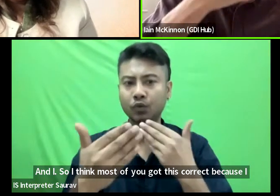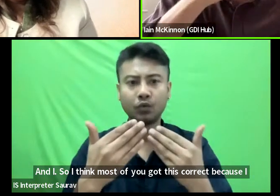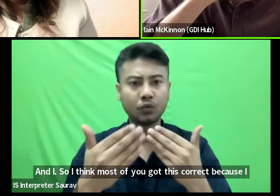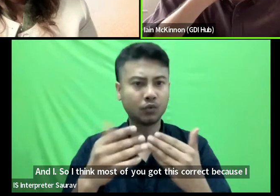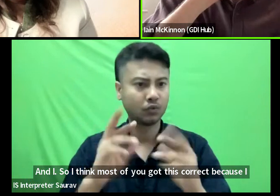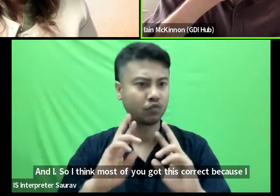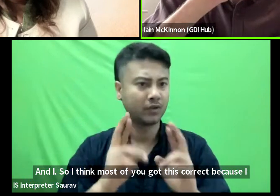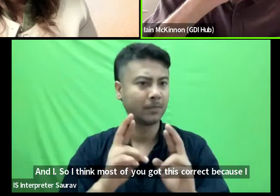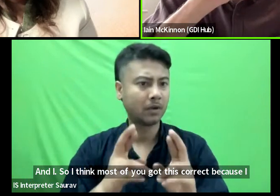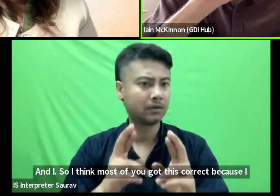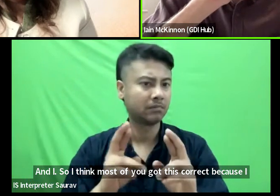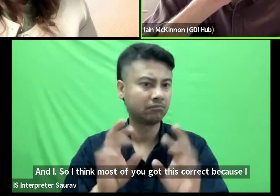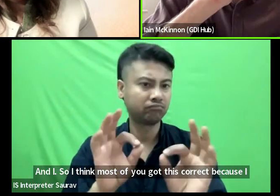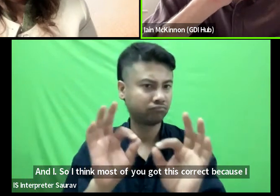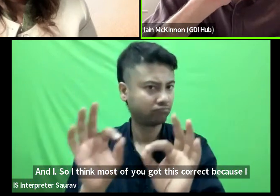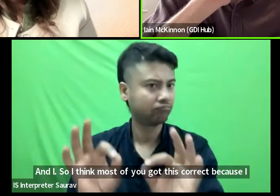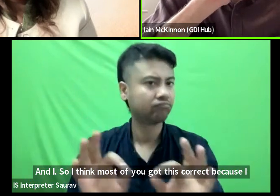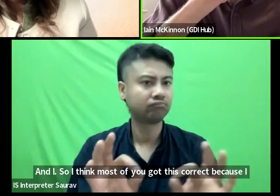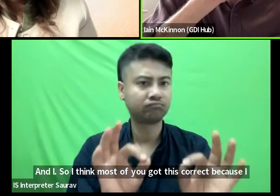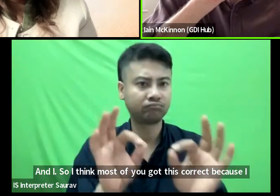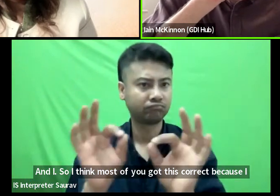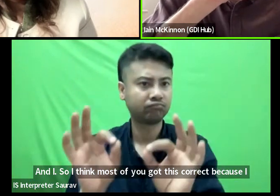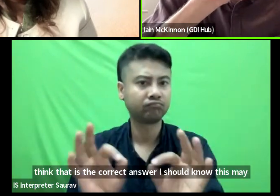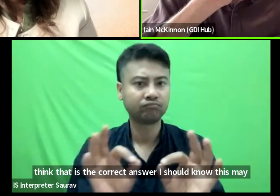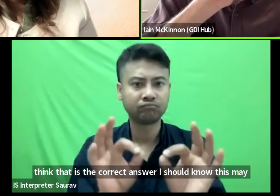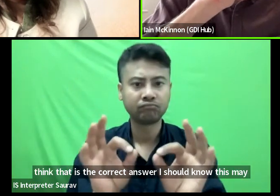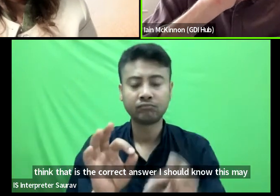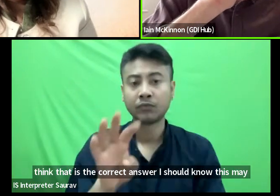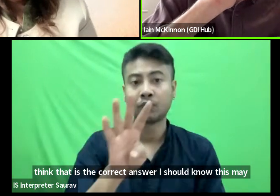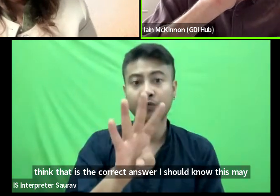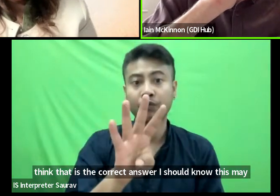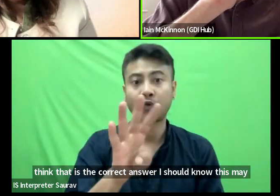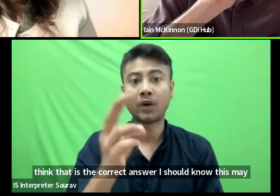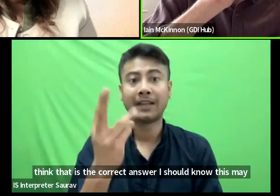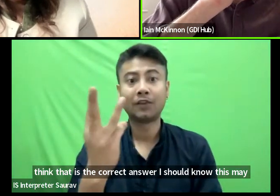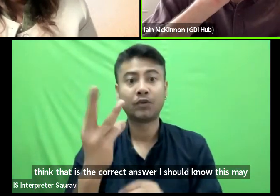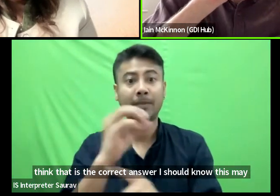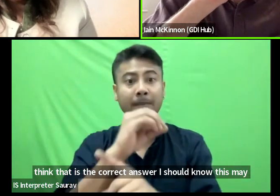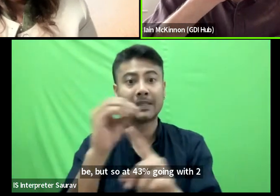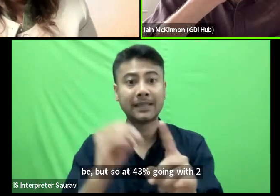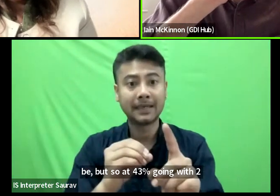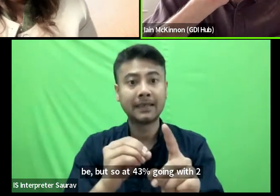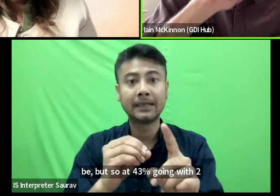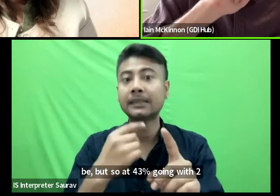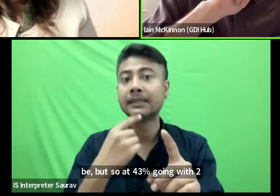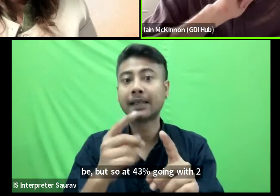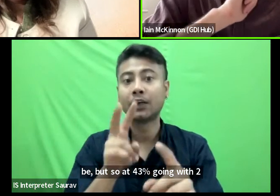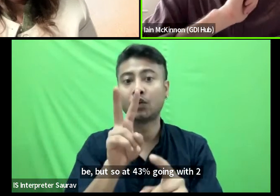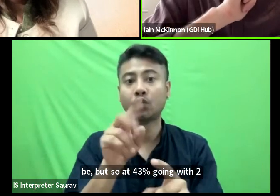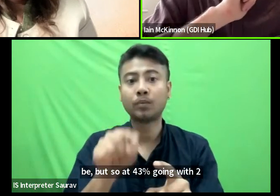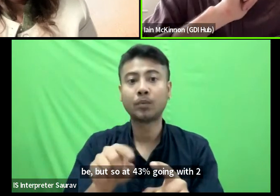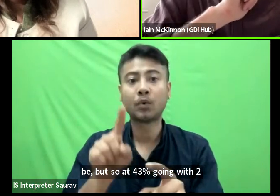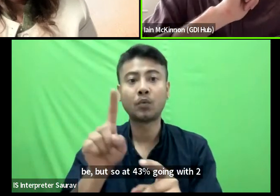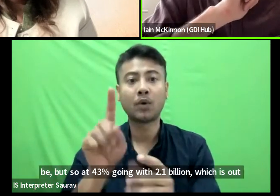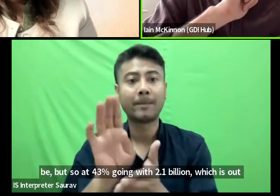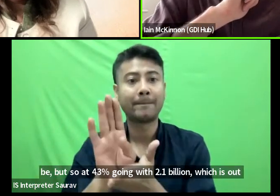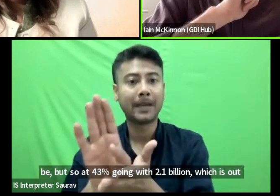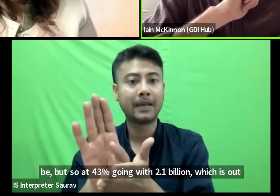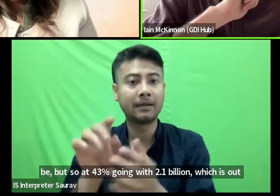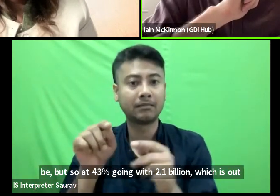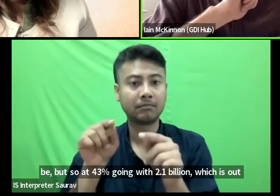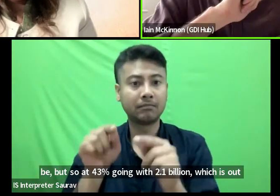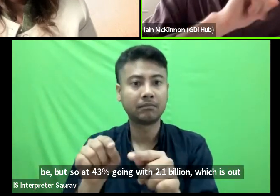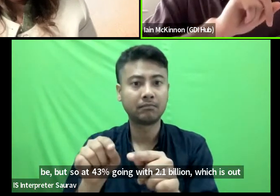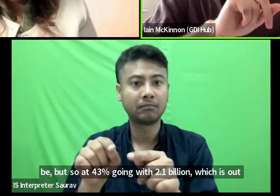know this maybe. But so 43% going with 2.1 billion, which is out in front. And